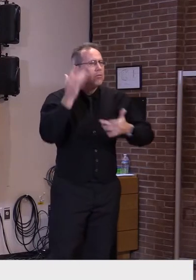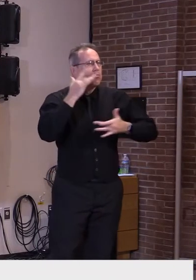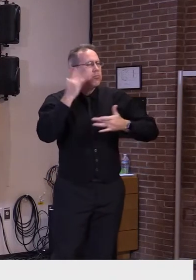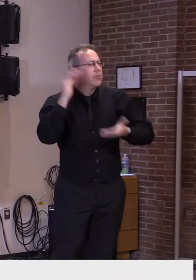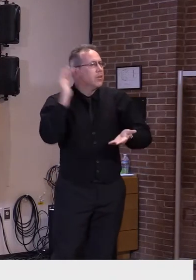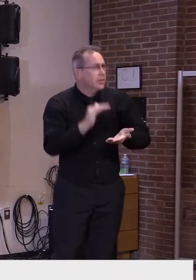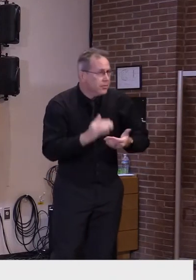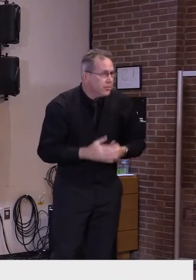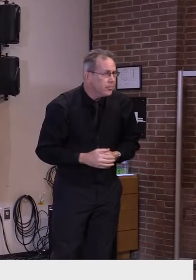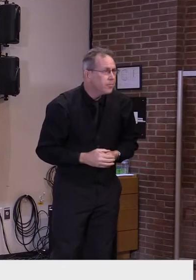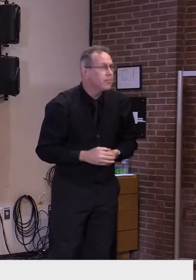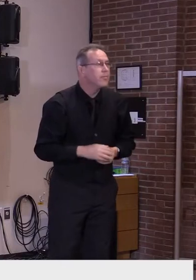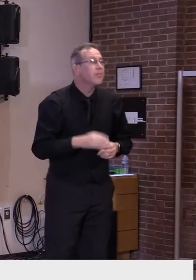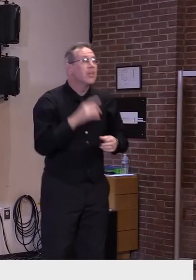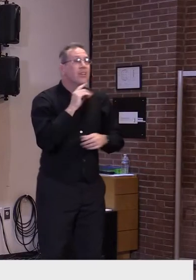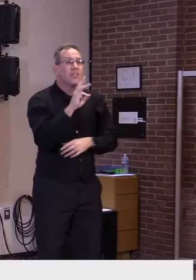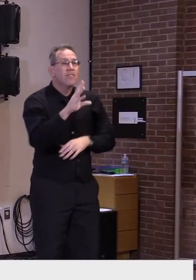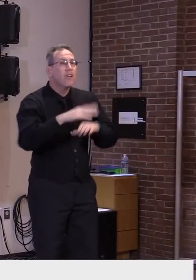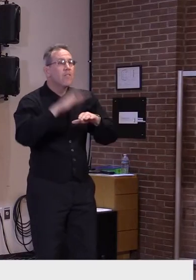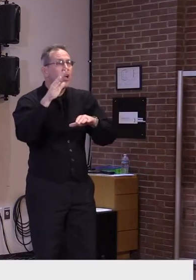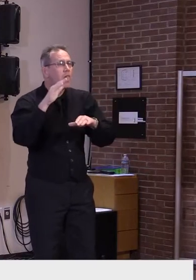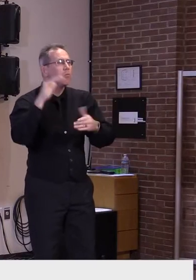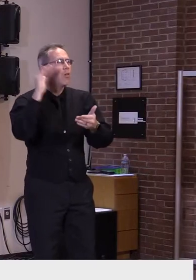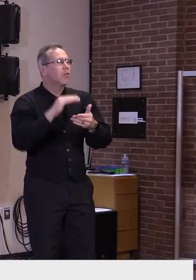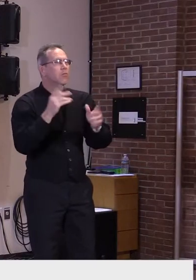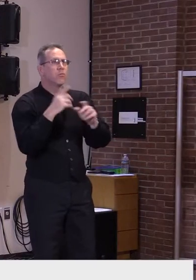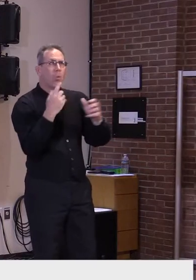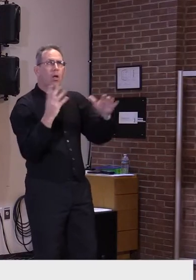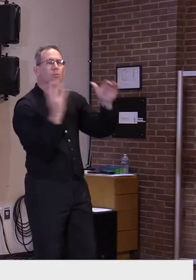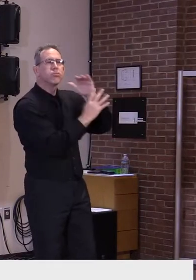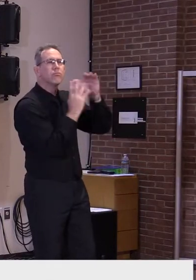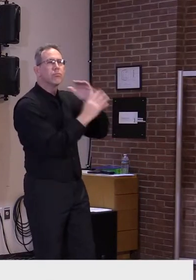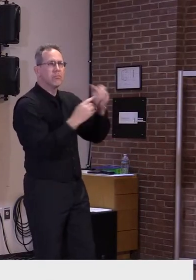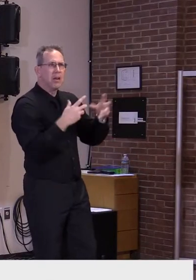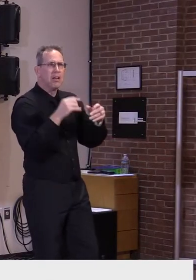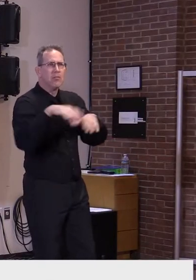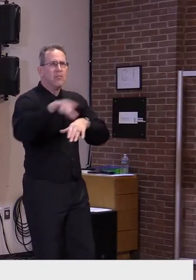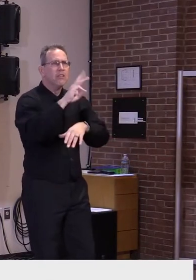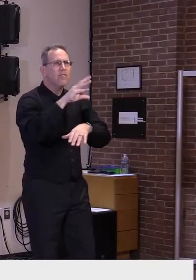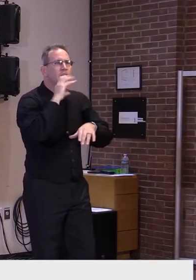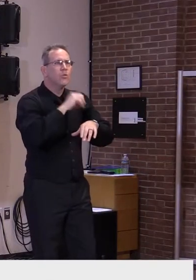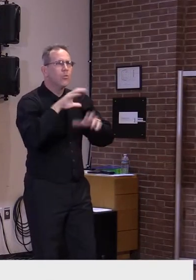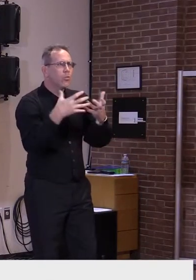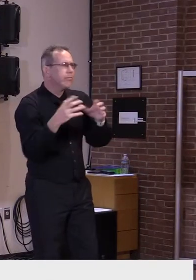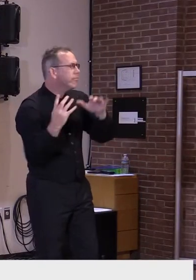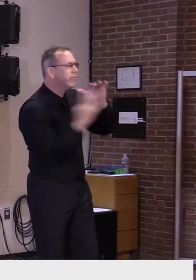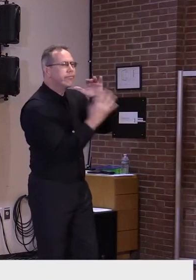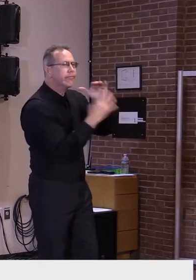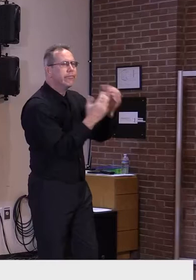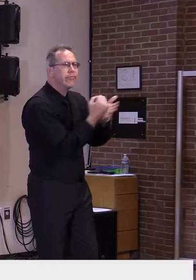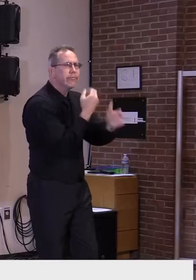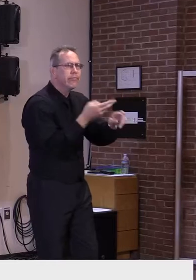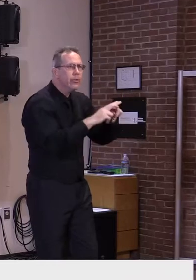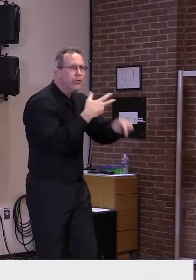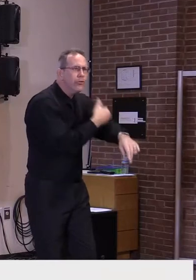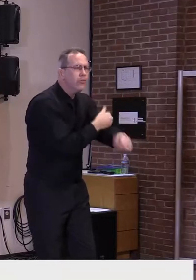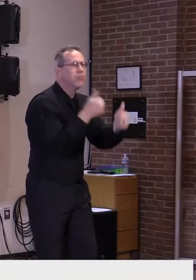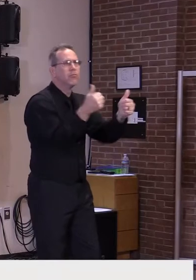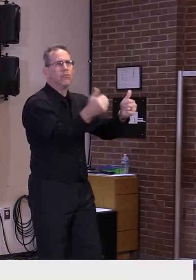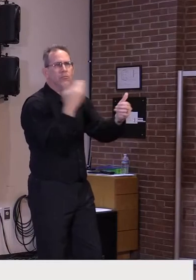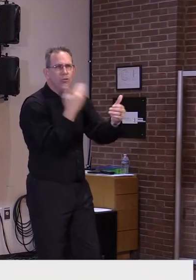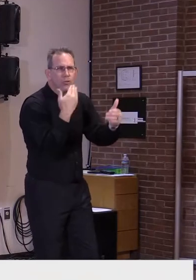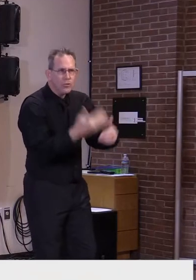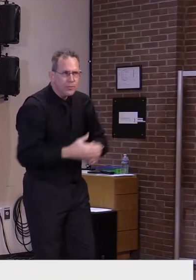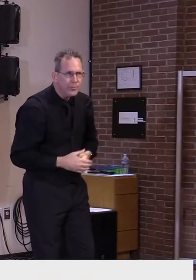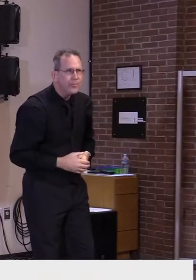population really high uptake in the booster shot, which has been very helpful for that age group, helpful to keep our ICUs from increasing further than they